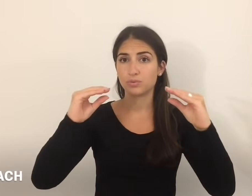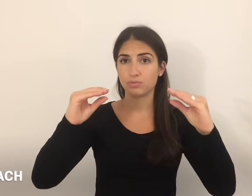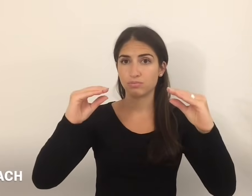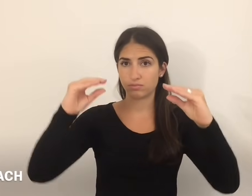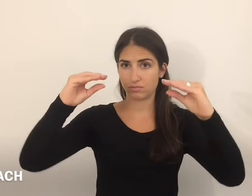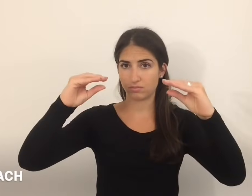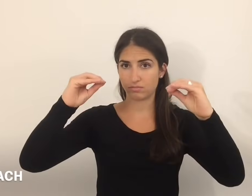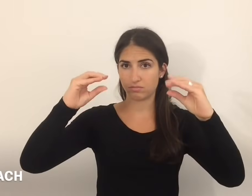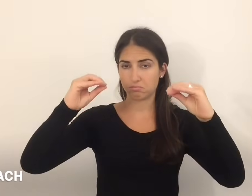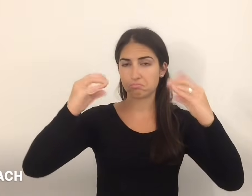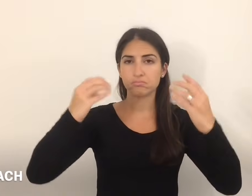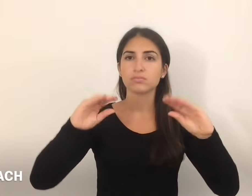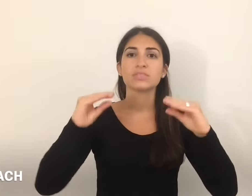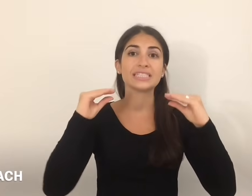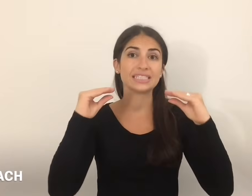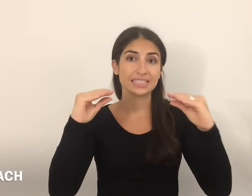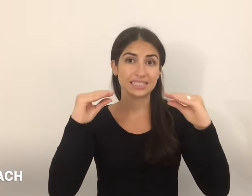You can also sign it this way.